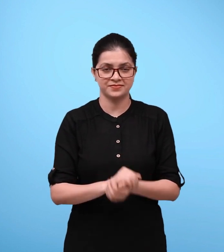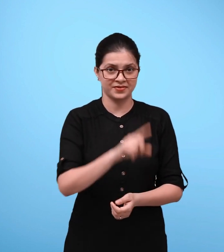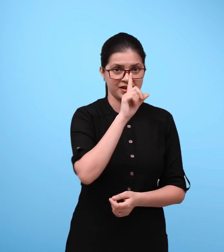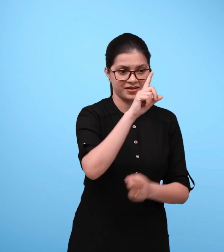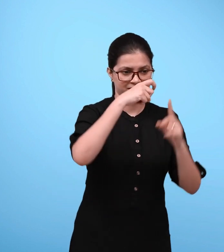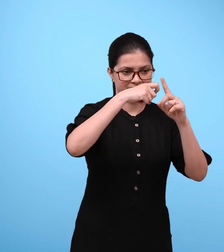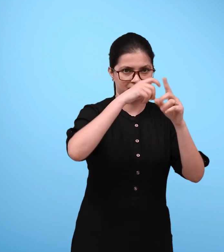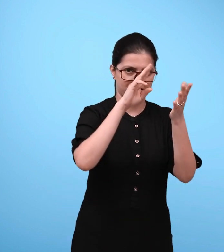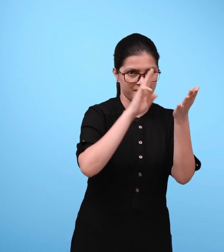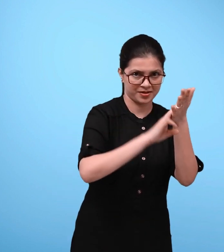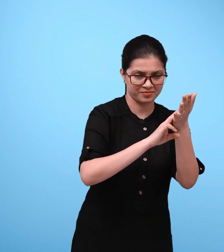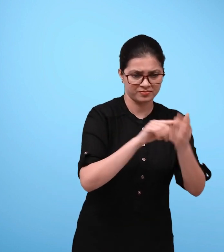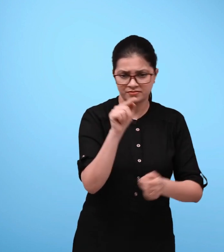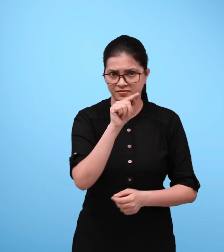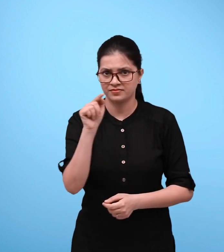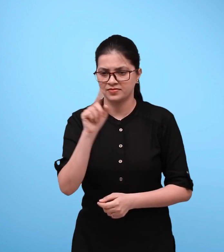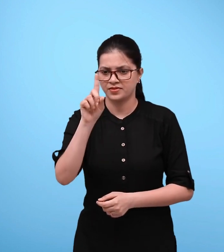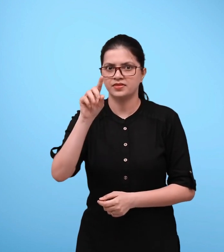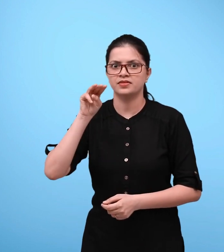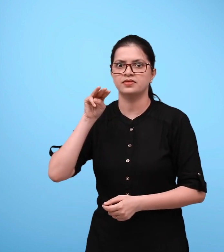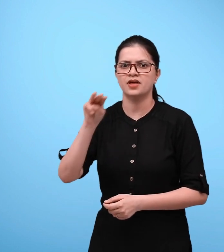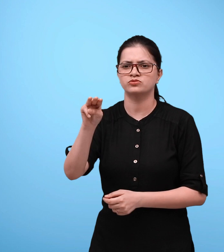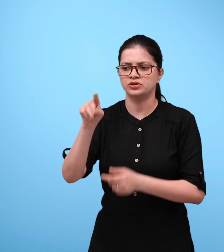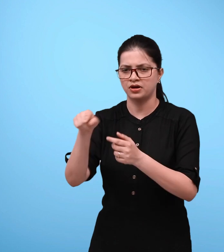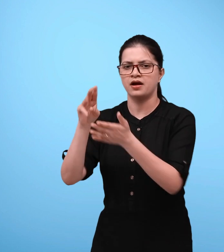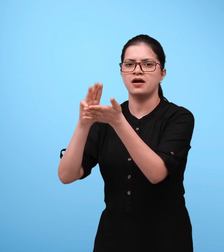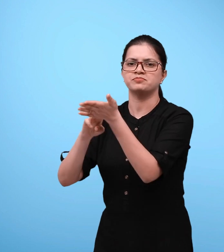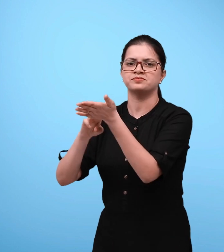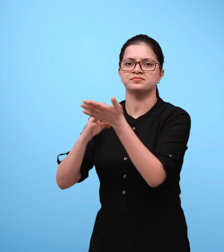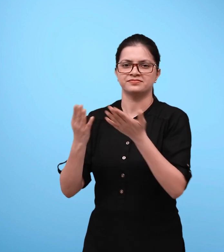One kilometer is equal to 1000 meter.